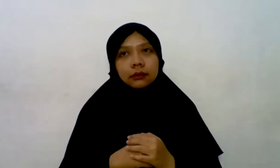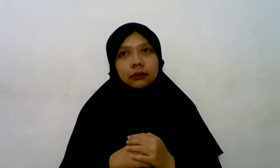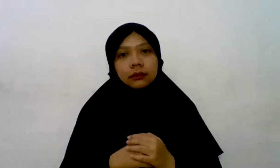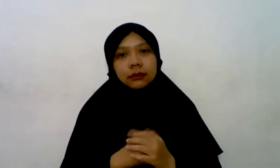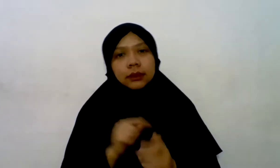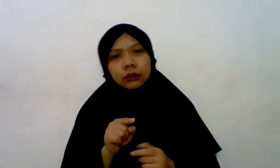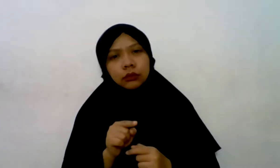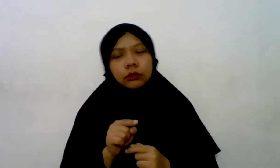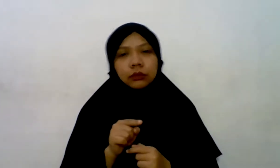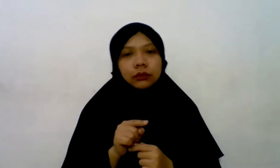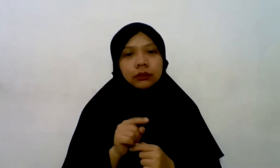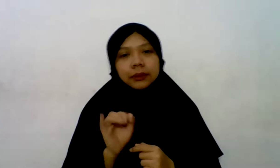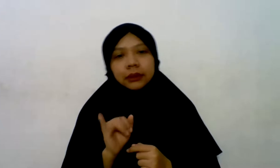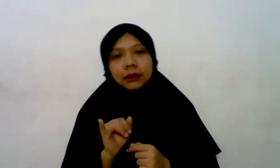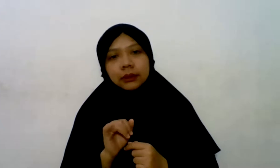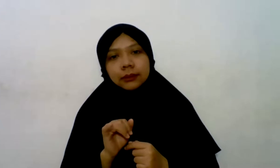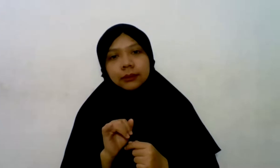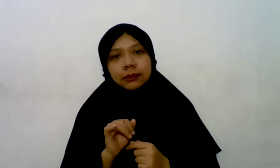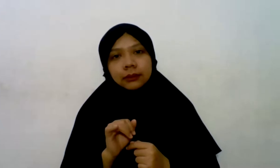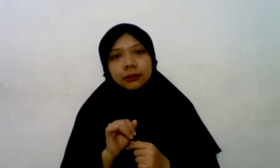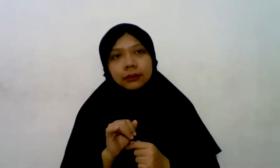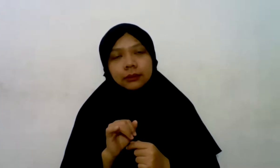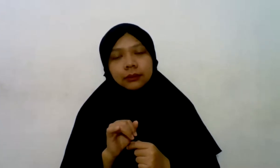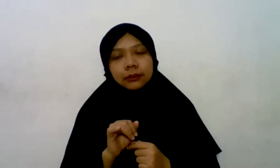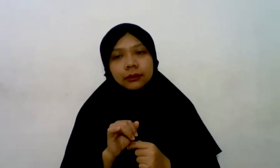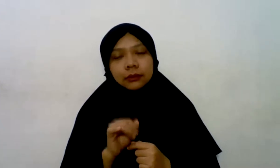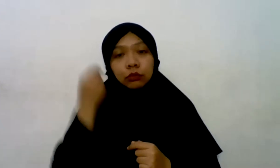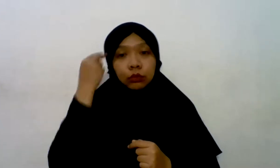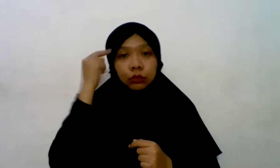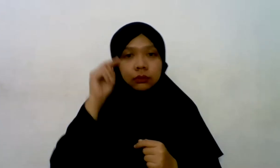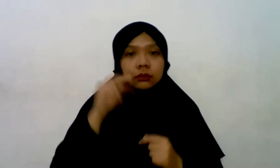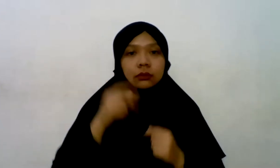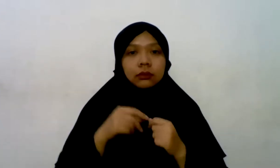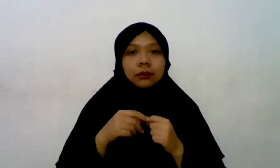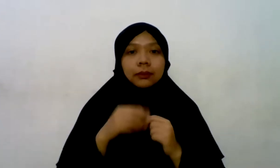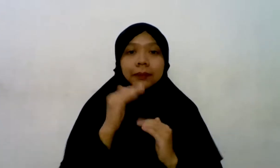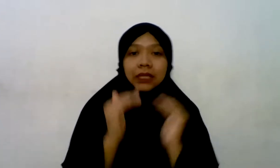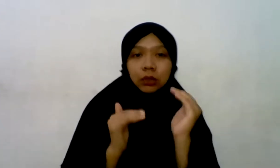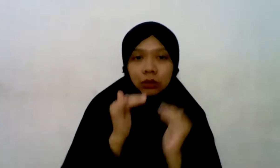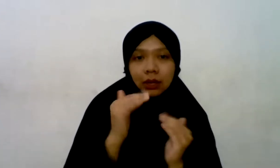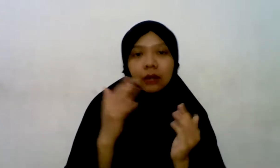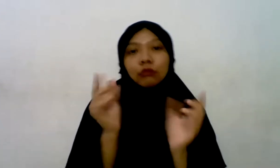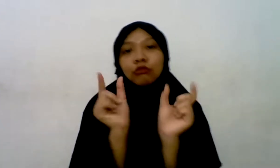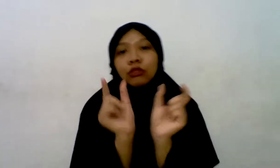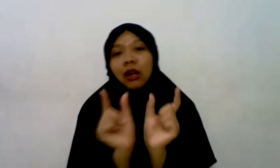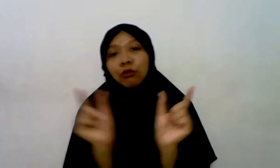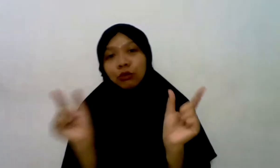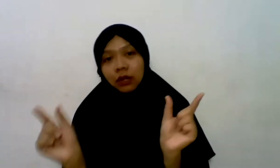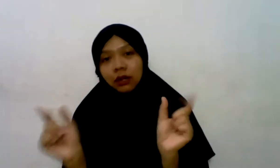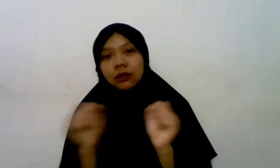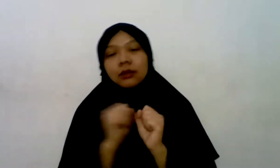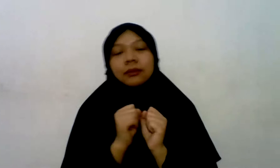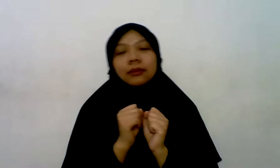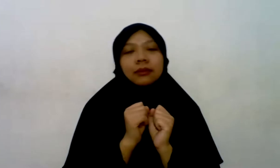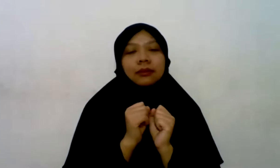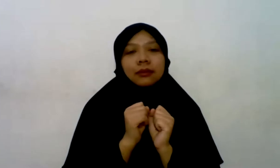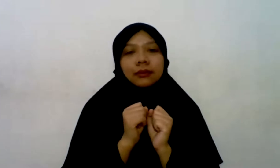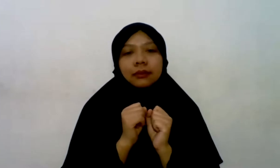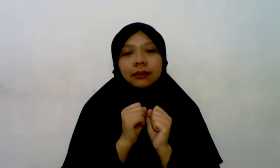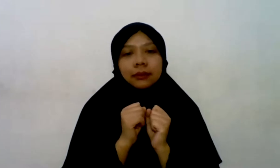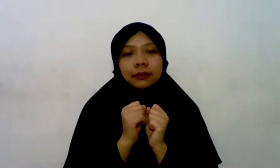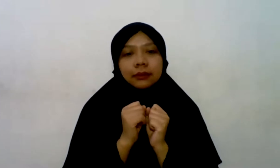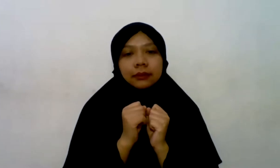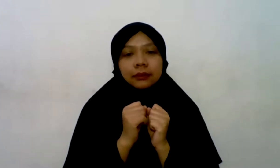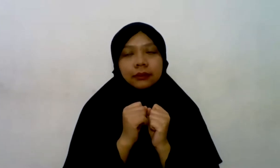like technical thing to implement the undang-undang, is that regulate that